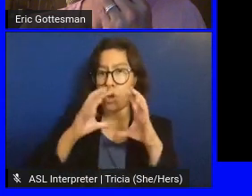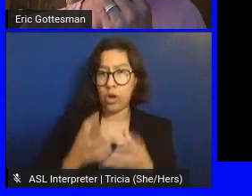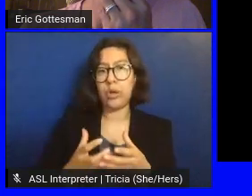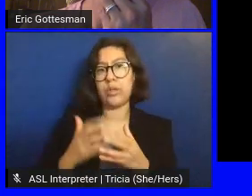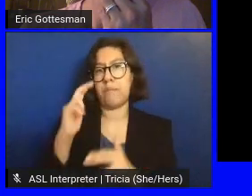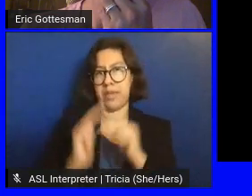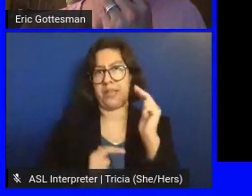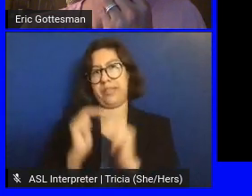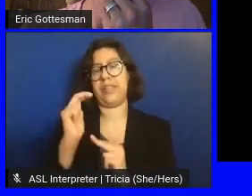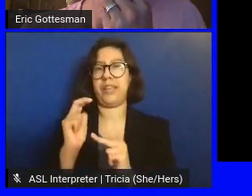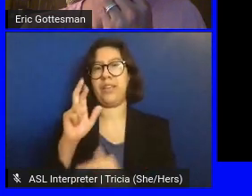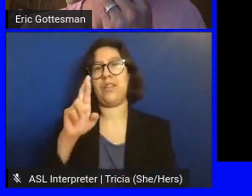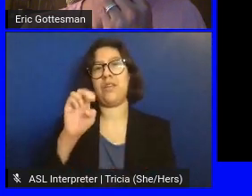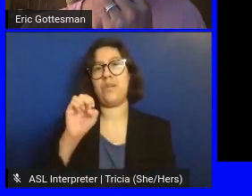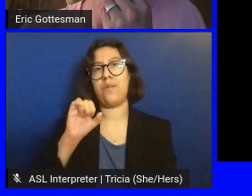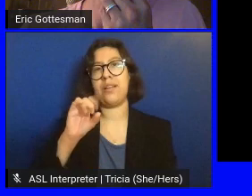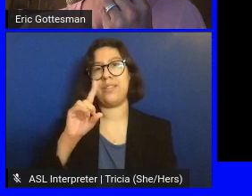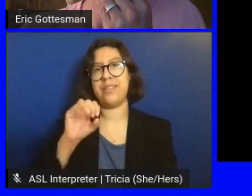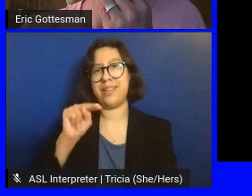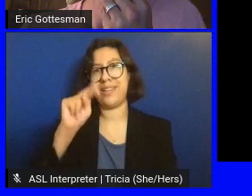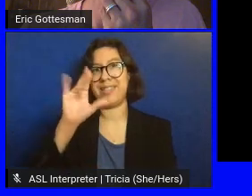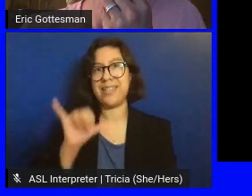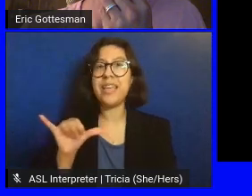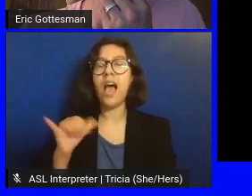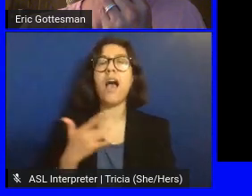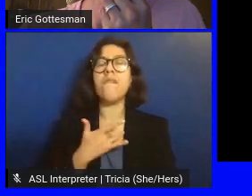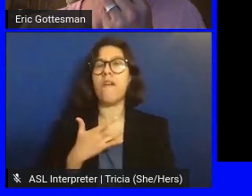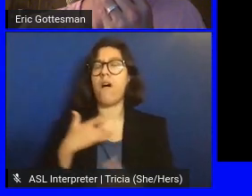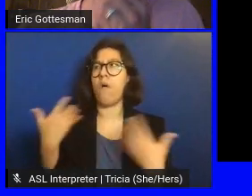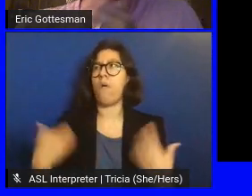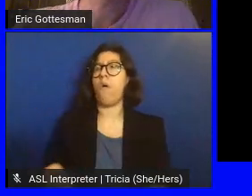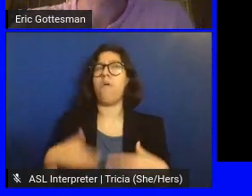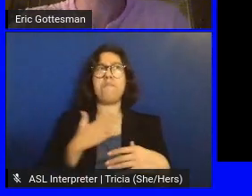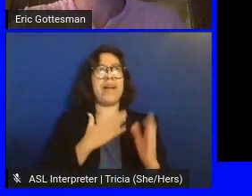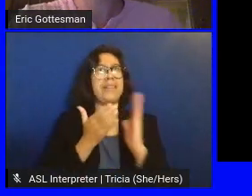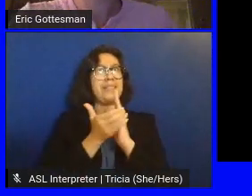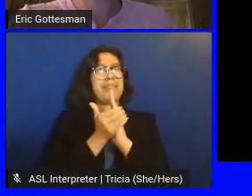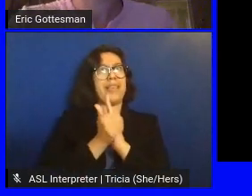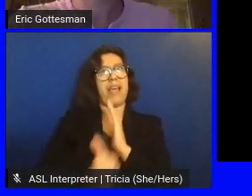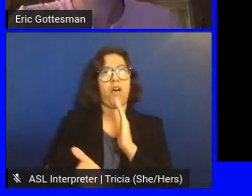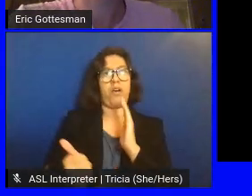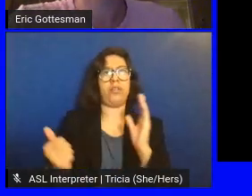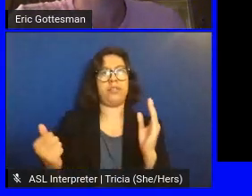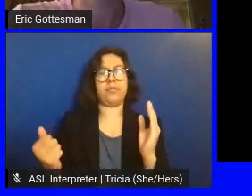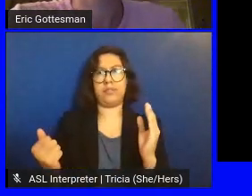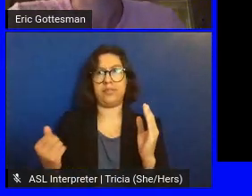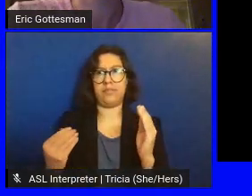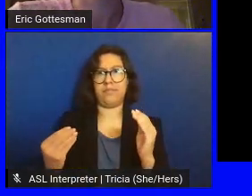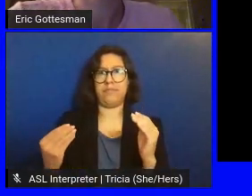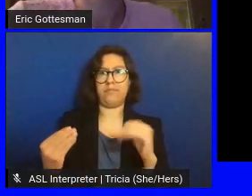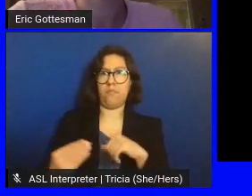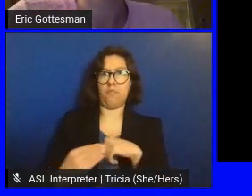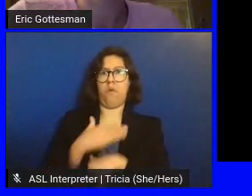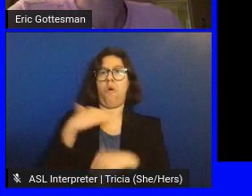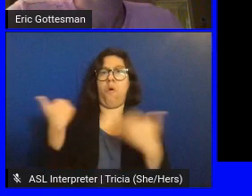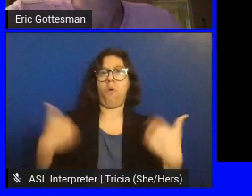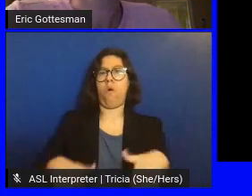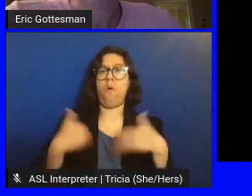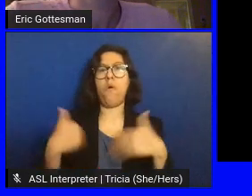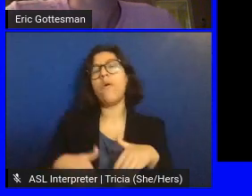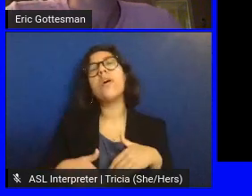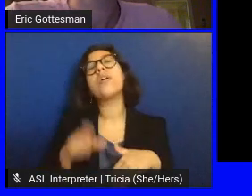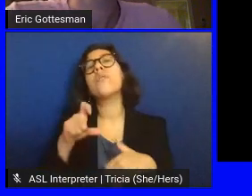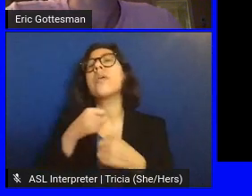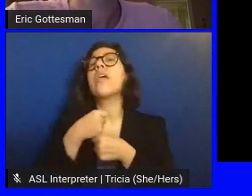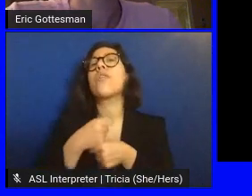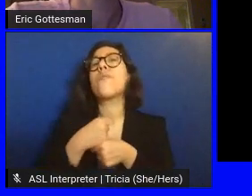important is that it is the first time that I felt the convergence of all of my skills. And where I realized that you could